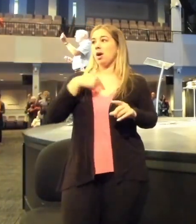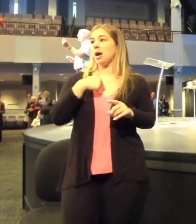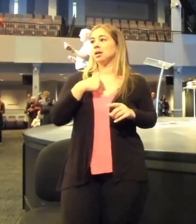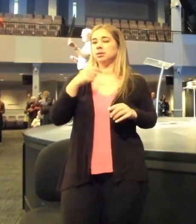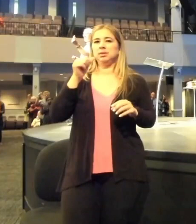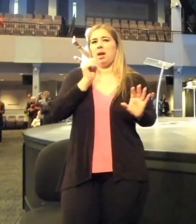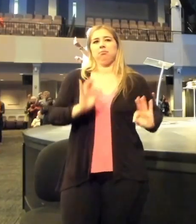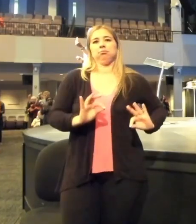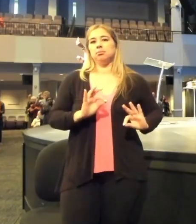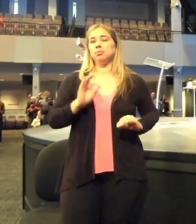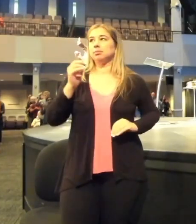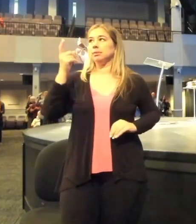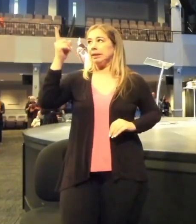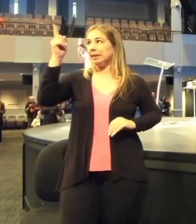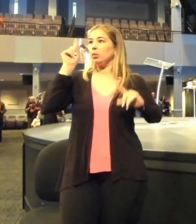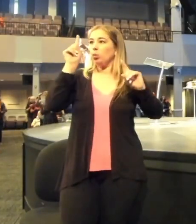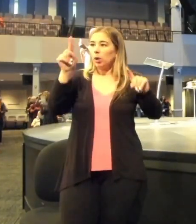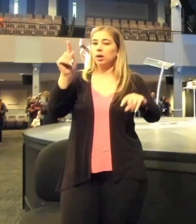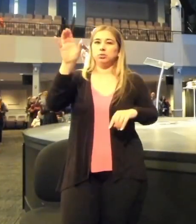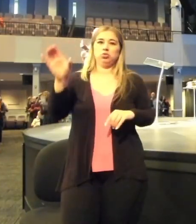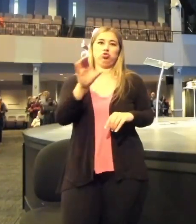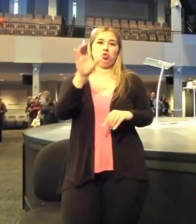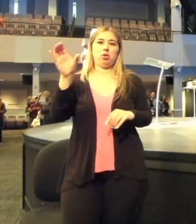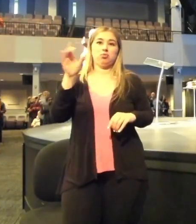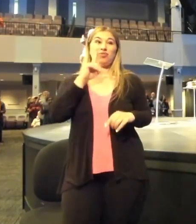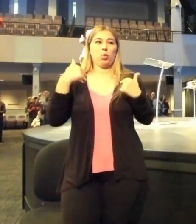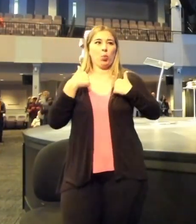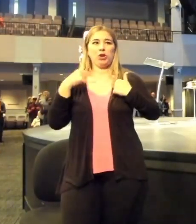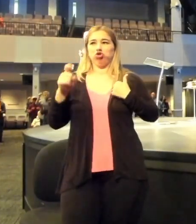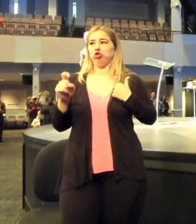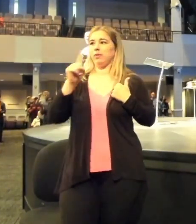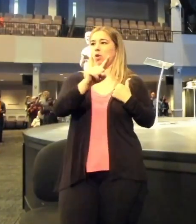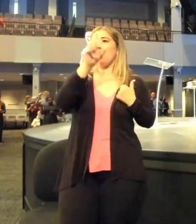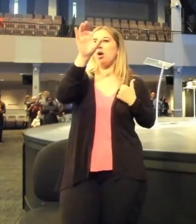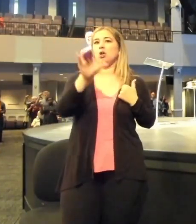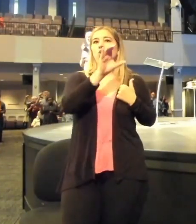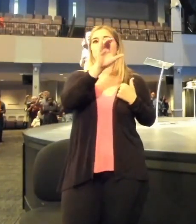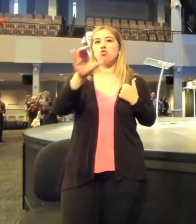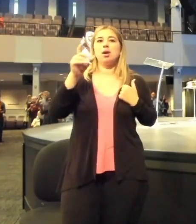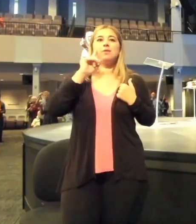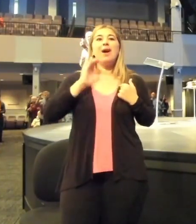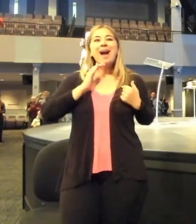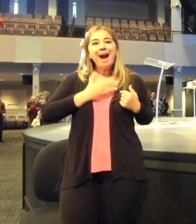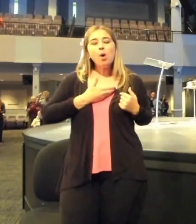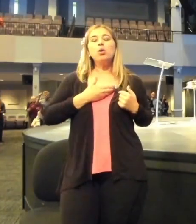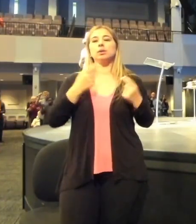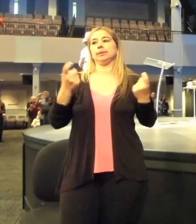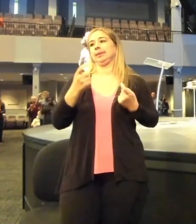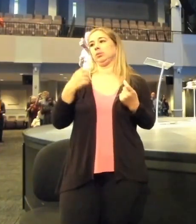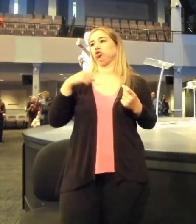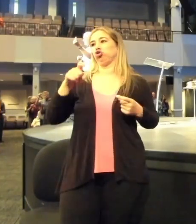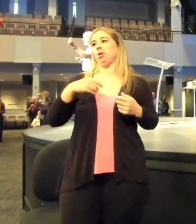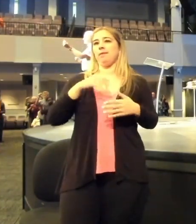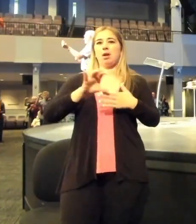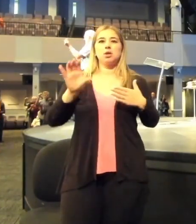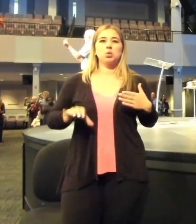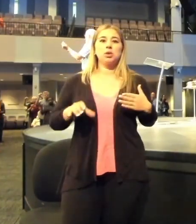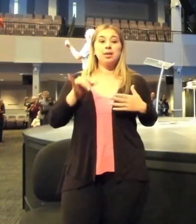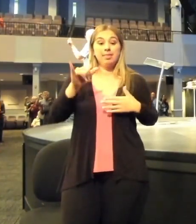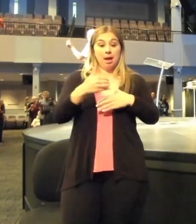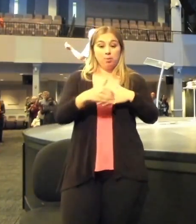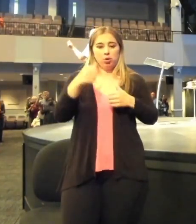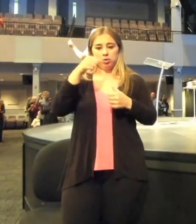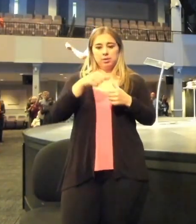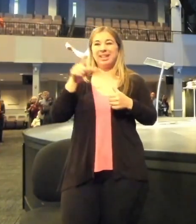that Jesus went to the cross when we should have gone there, and he paid the price for our sins. This piece of bread is a remembrance that Jesus